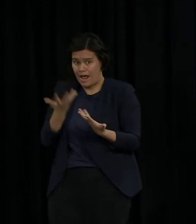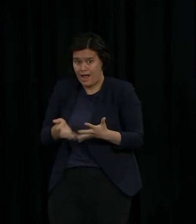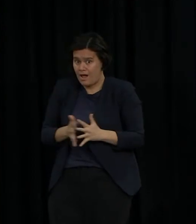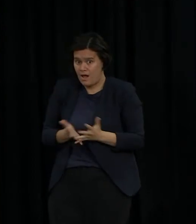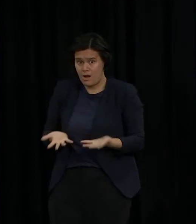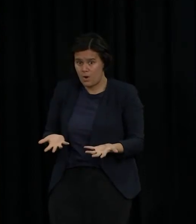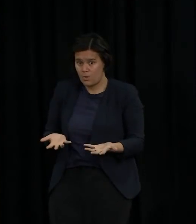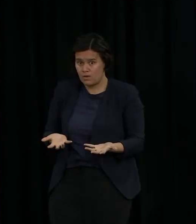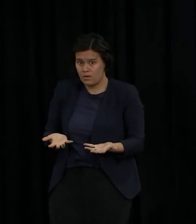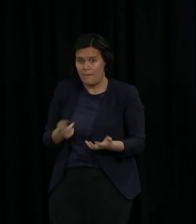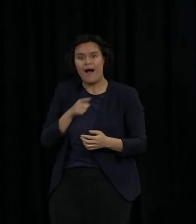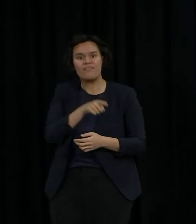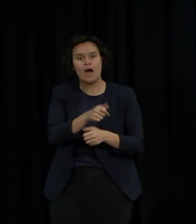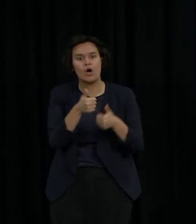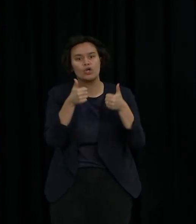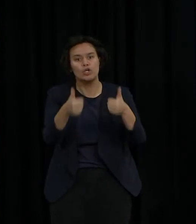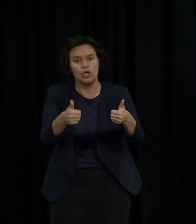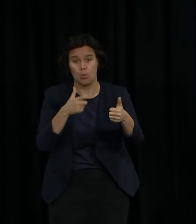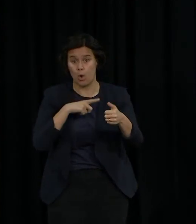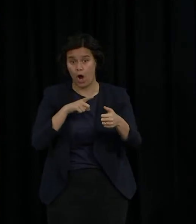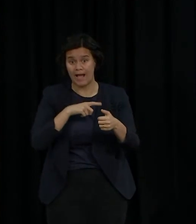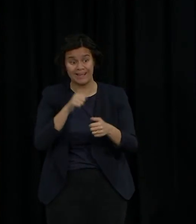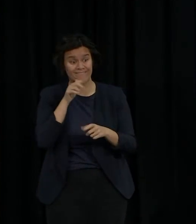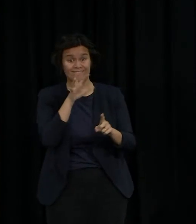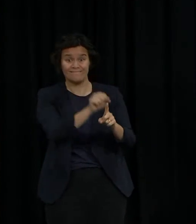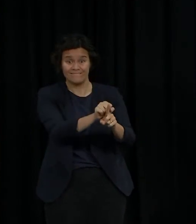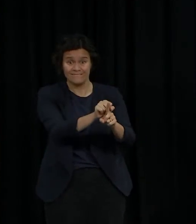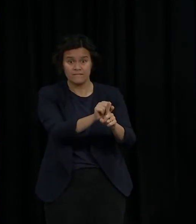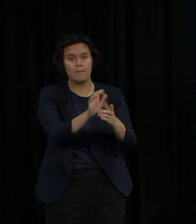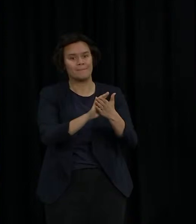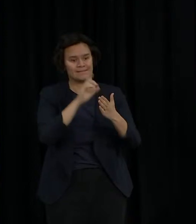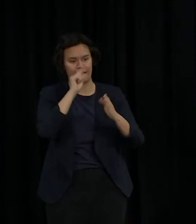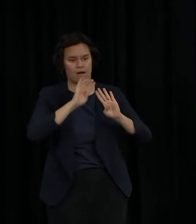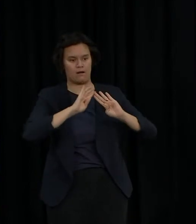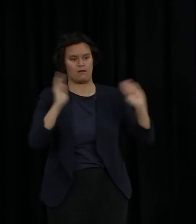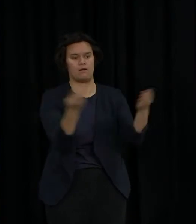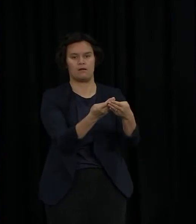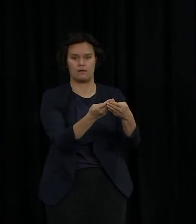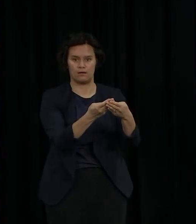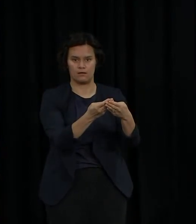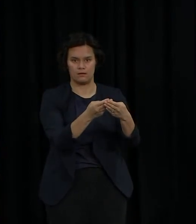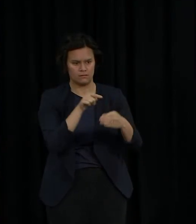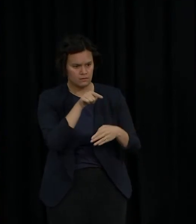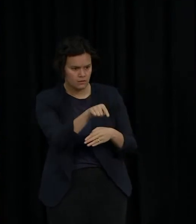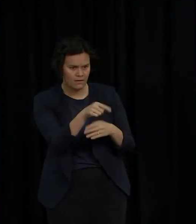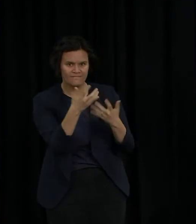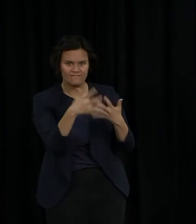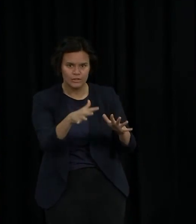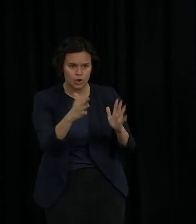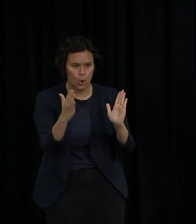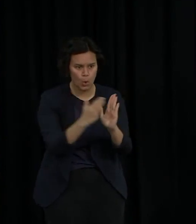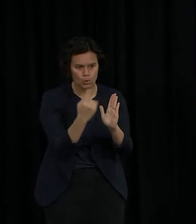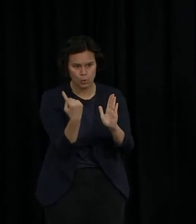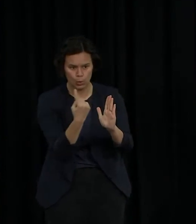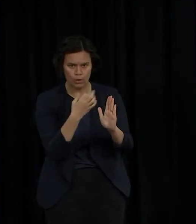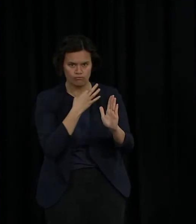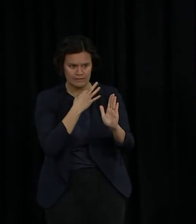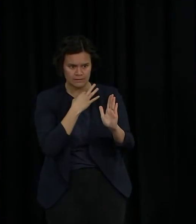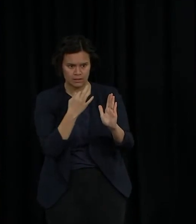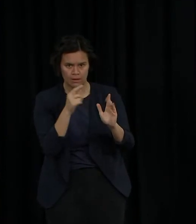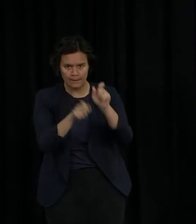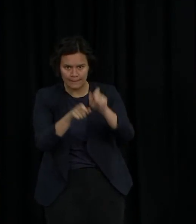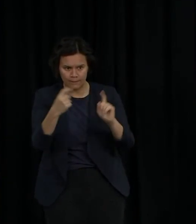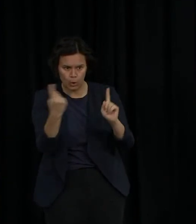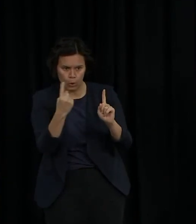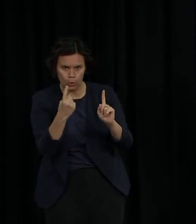that we're then able to put in place the containment and identify who their contacts, and get ahead, as you say, get